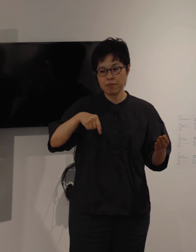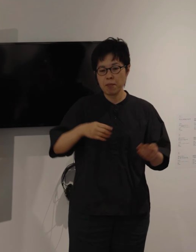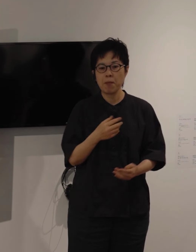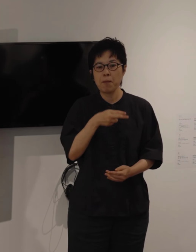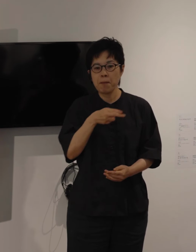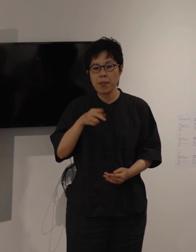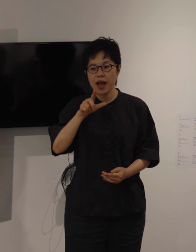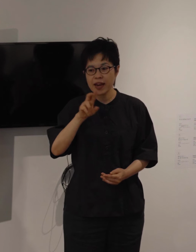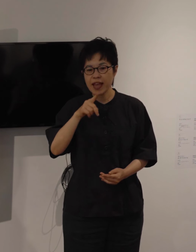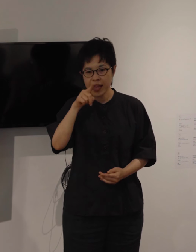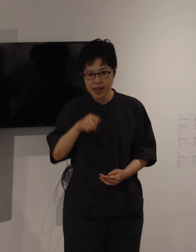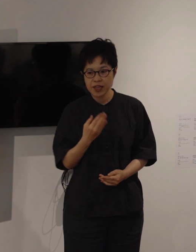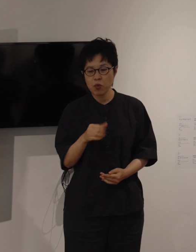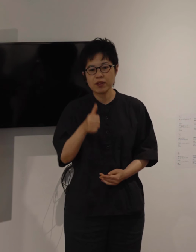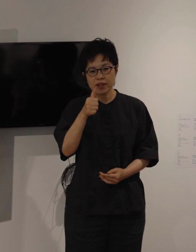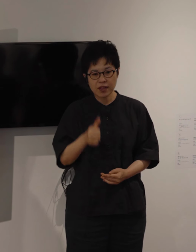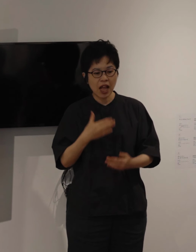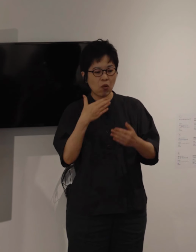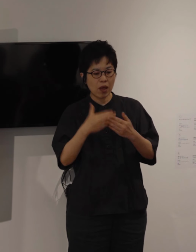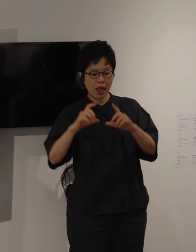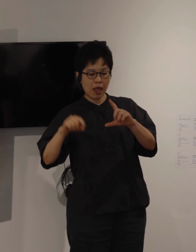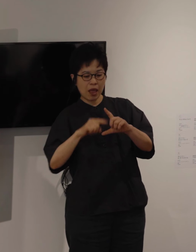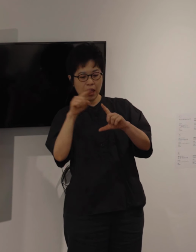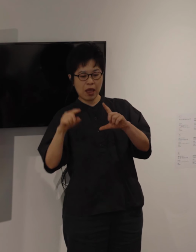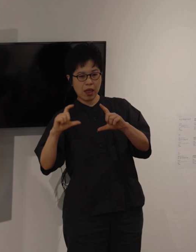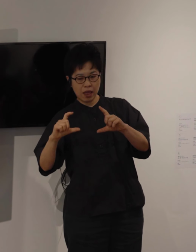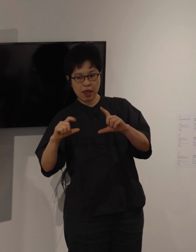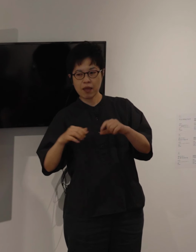snippet when I find my piece of paper.